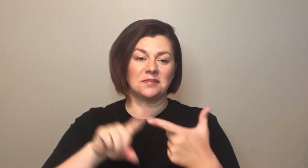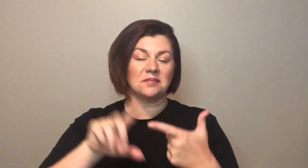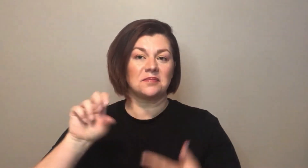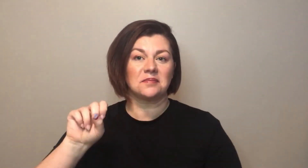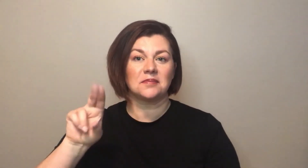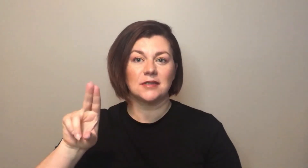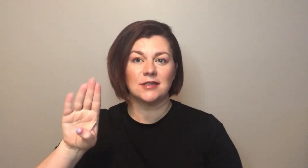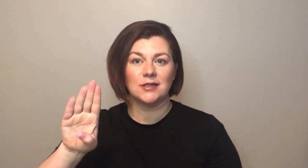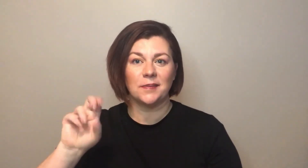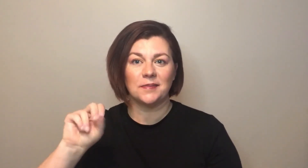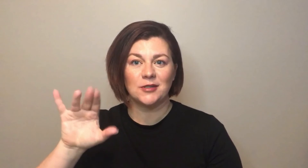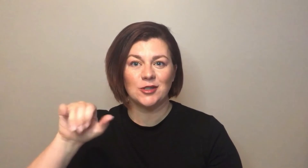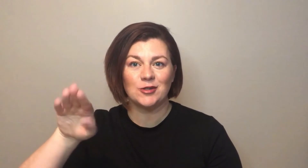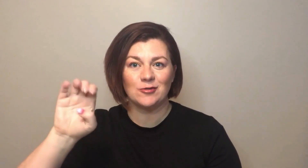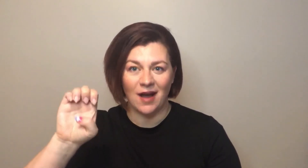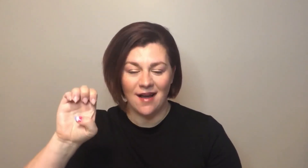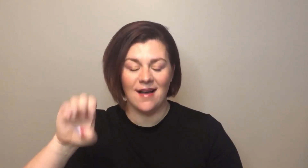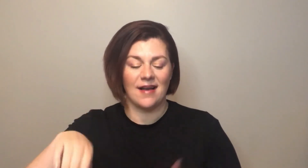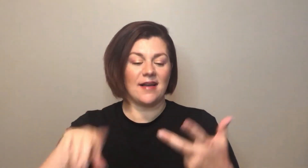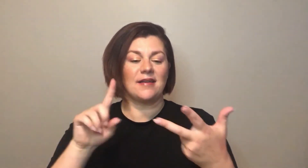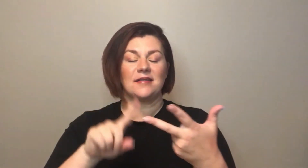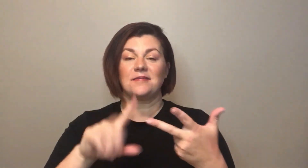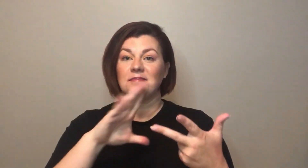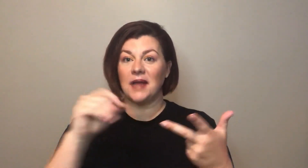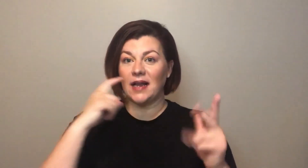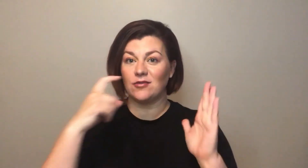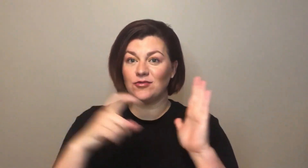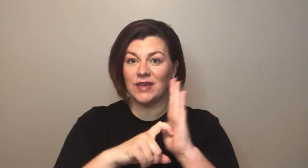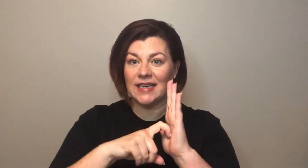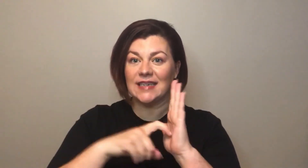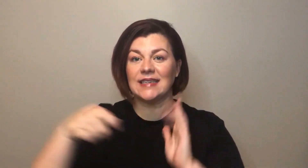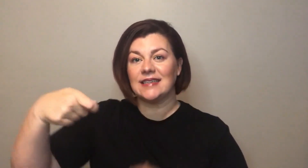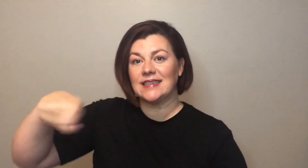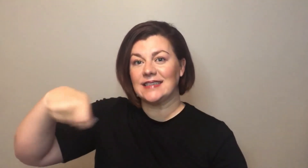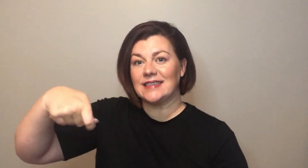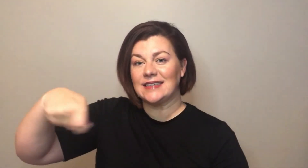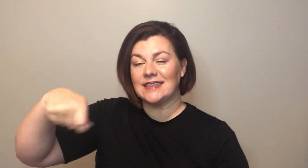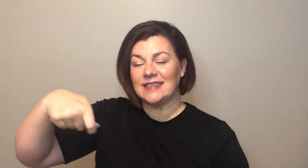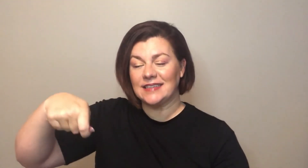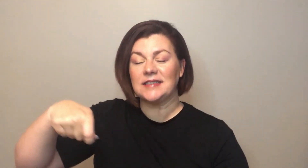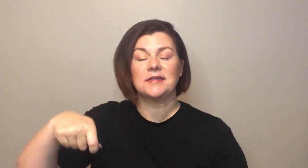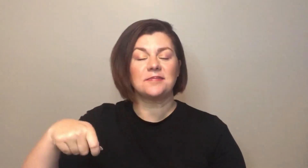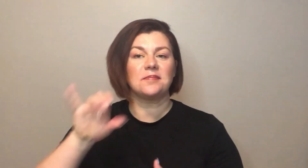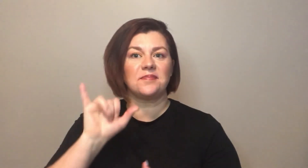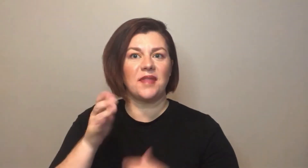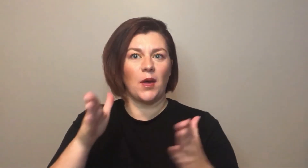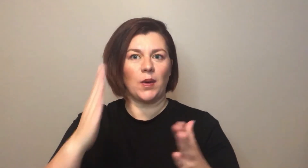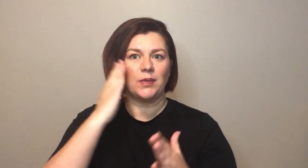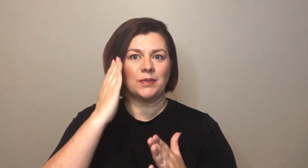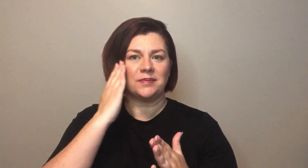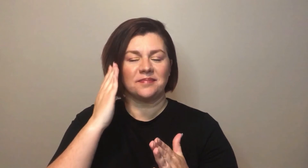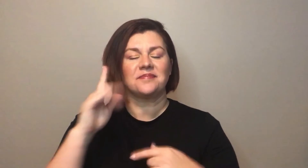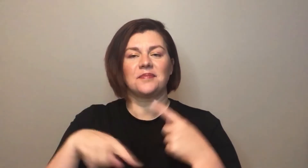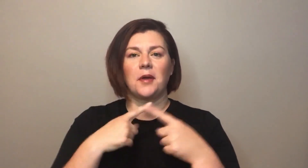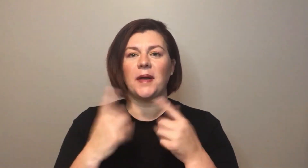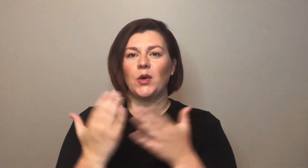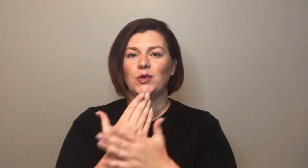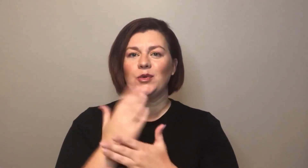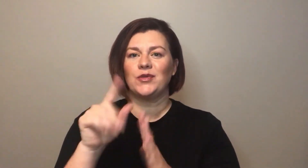like button, subscribe, and don't forget to ring that bell so that way you'll know